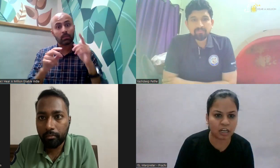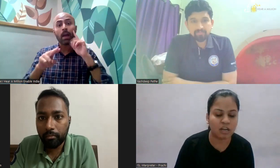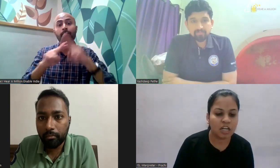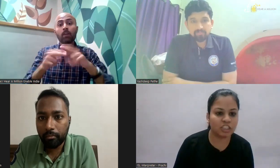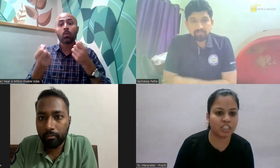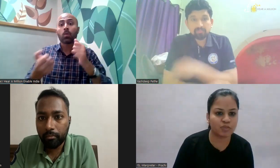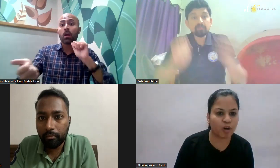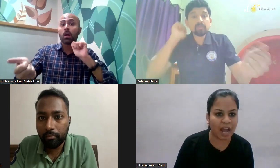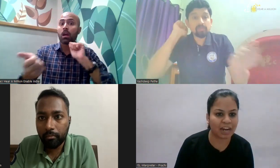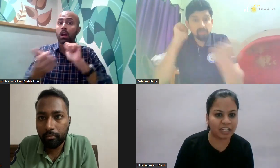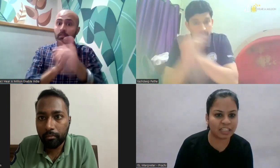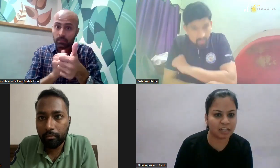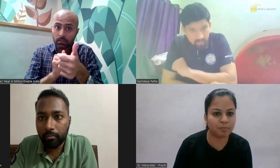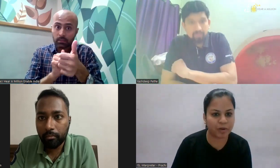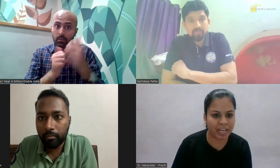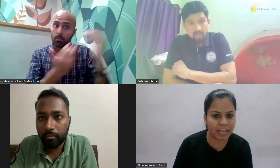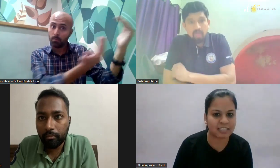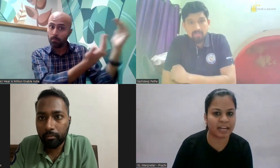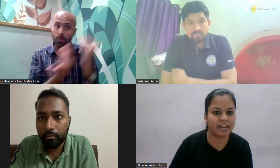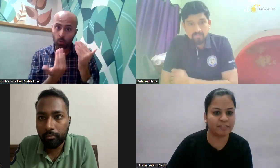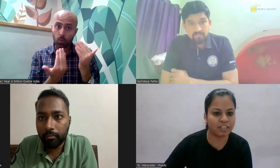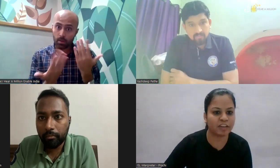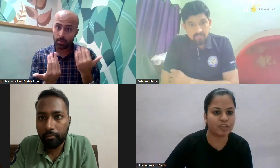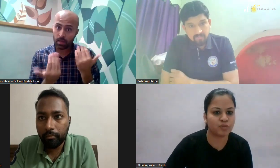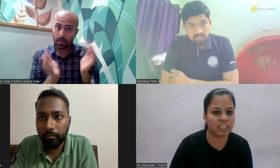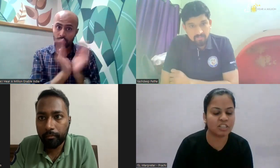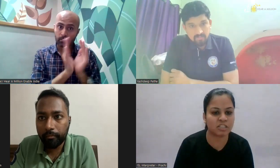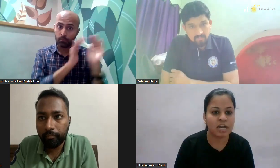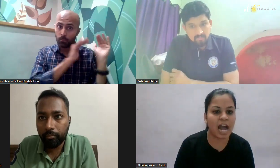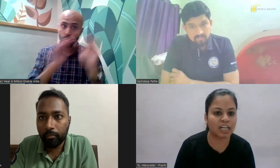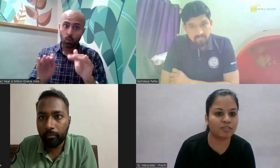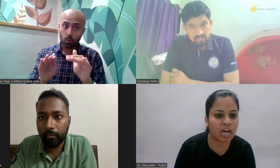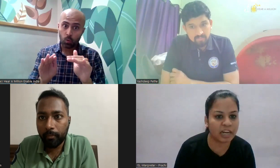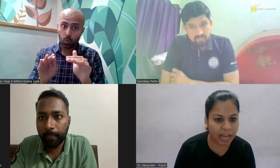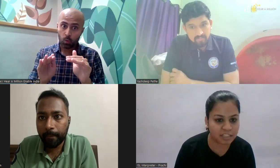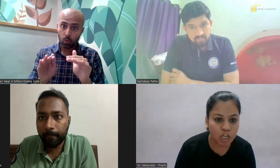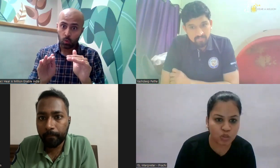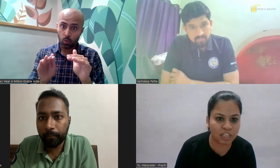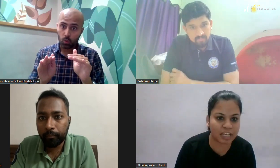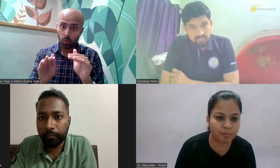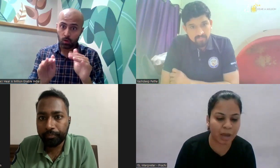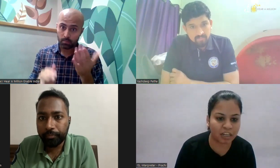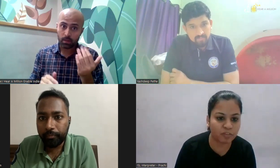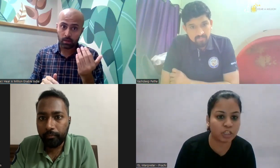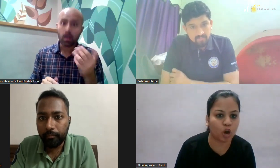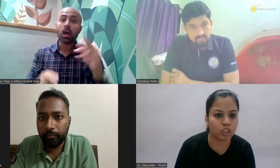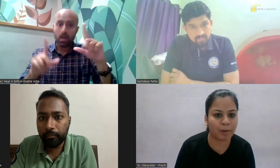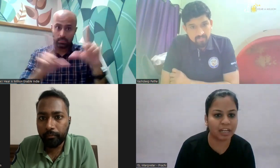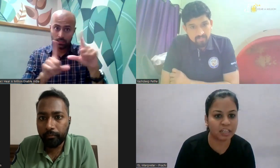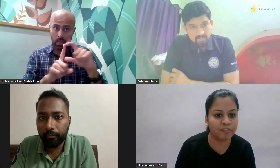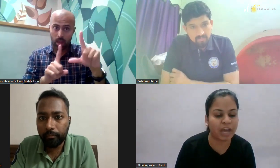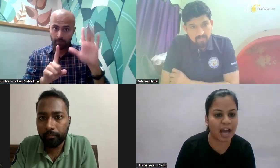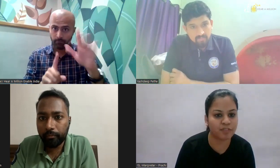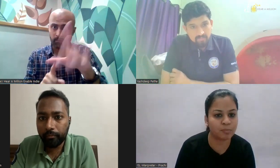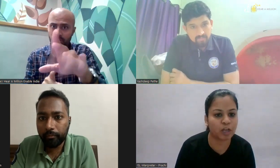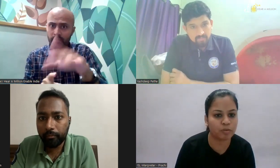like just for handling the brakes and everything, which we just handle with our legs. So in the same manner, for the